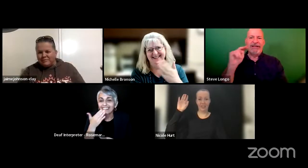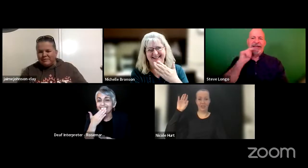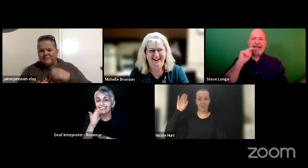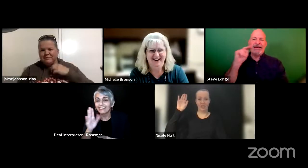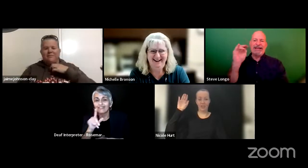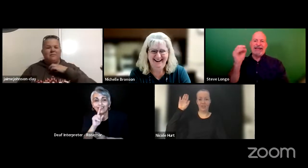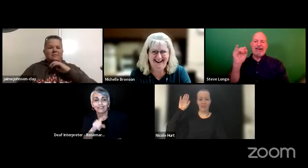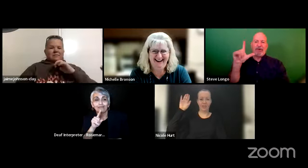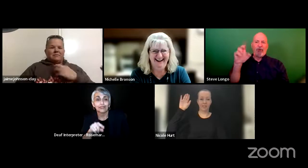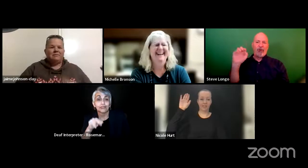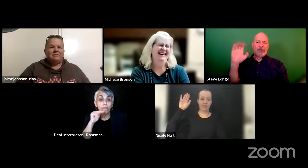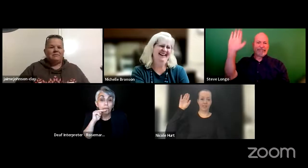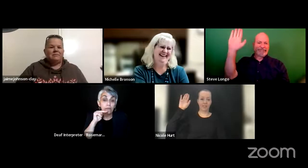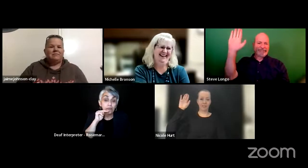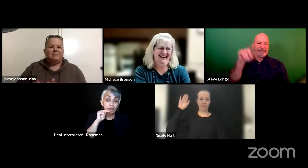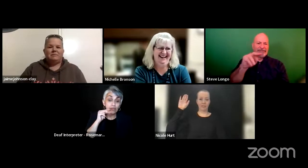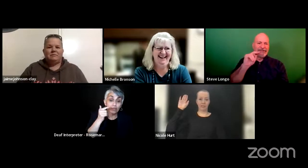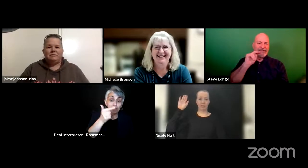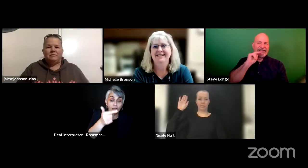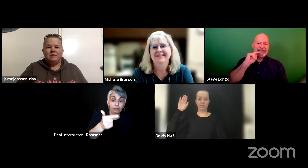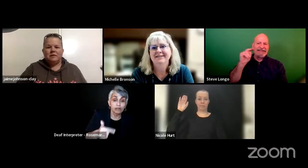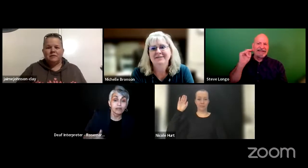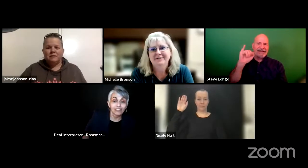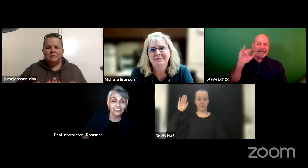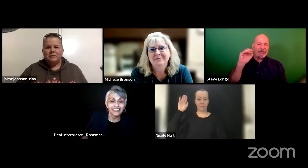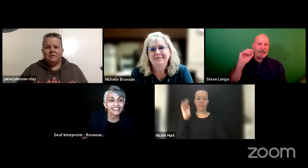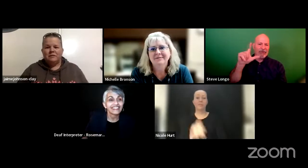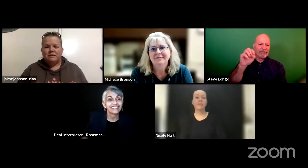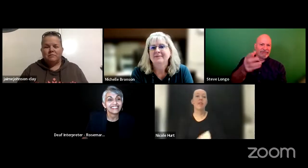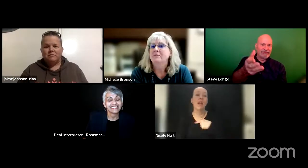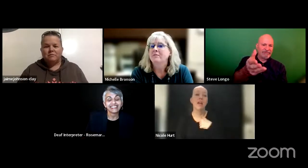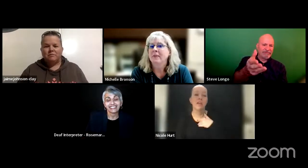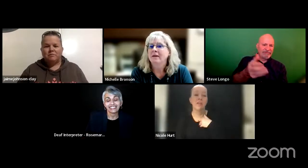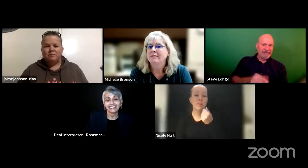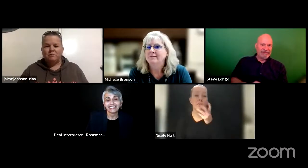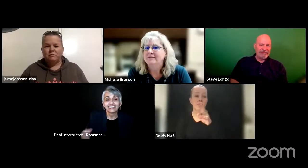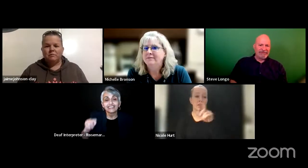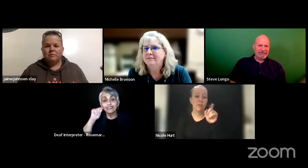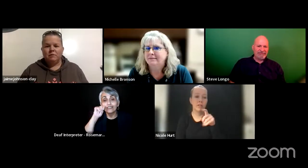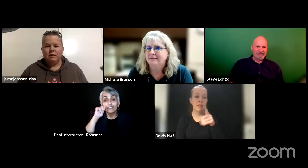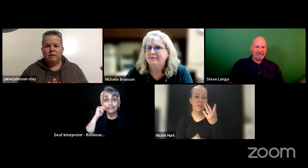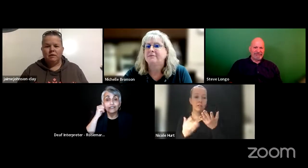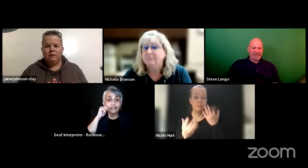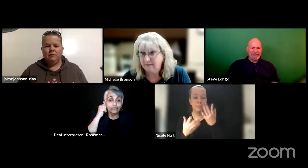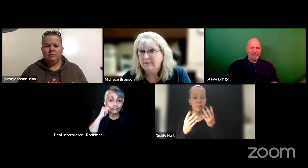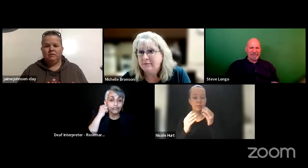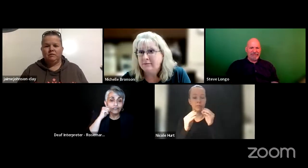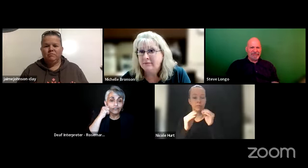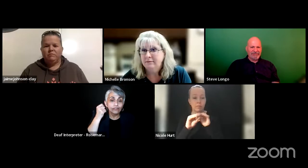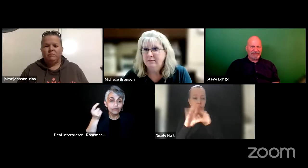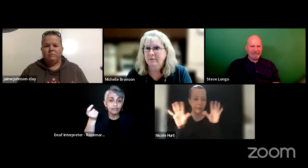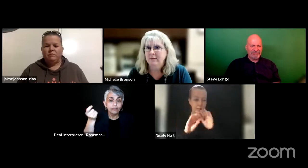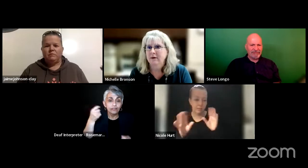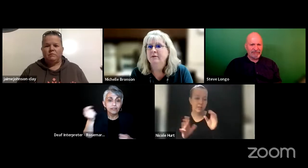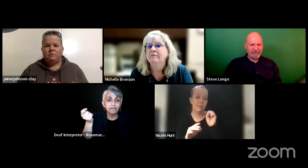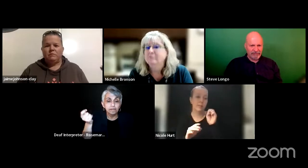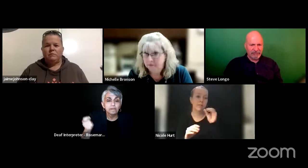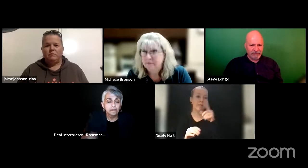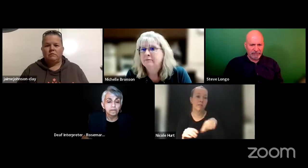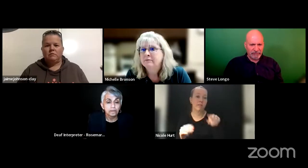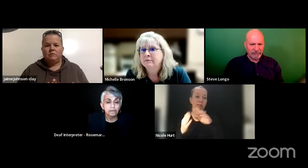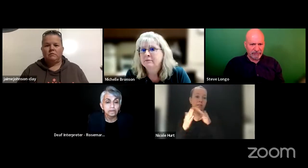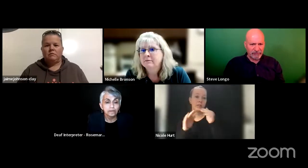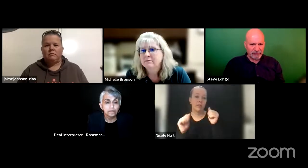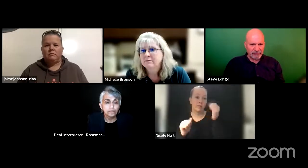Absolutely. Thanks, Michelle, for that report. And Nicole, I noted that your hand is up. Yes.